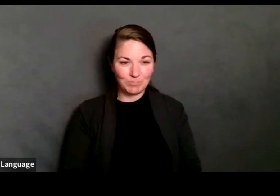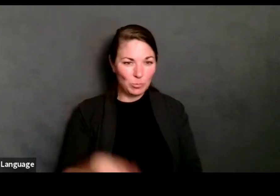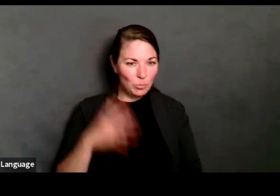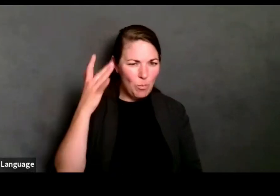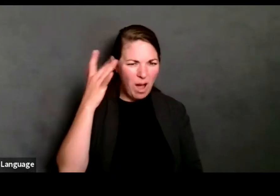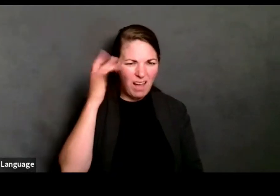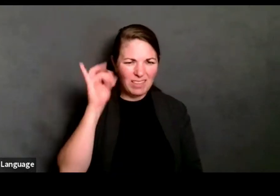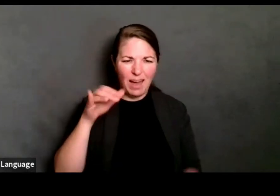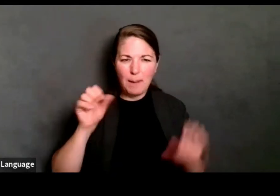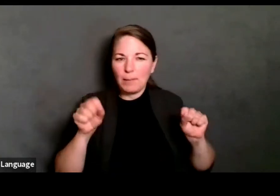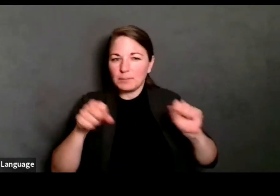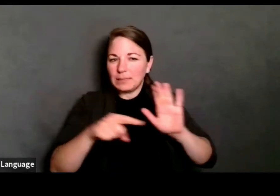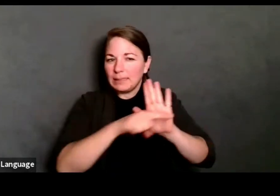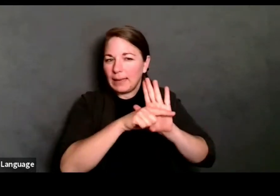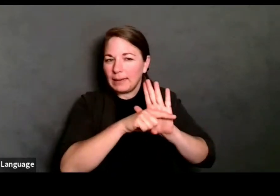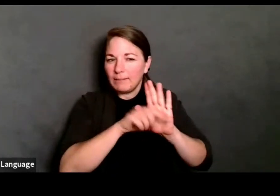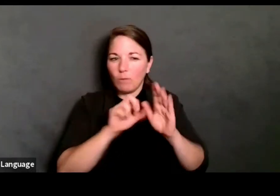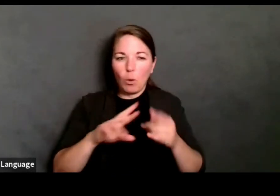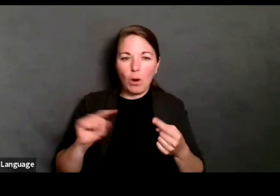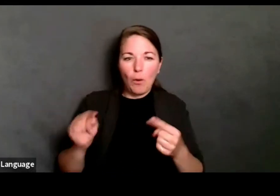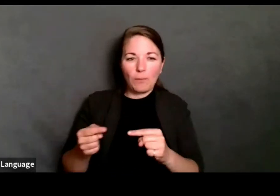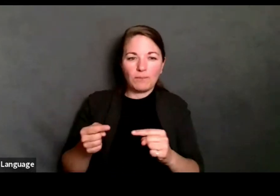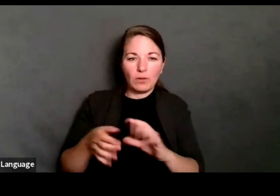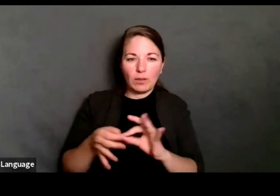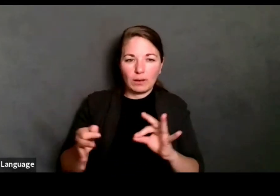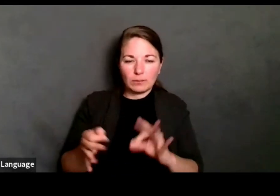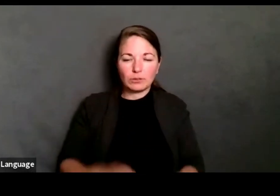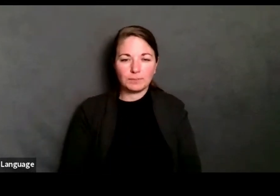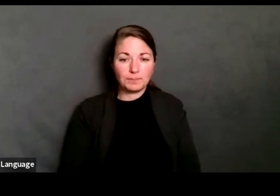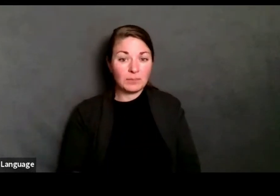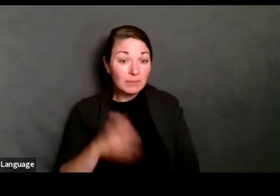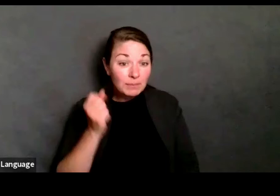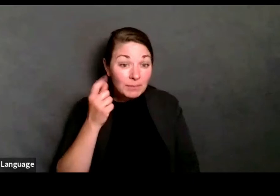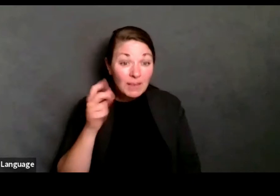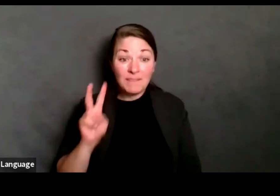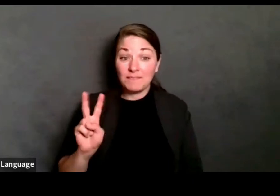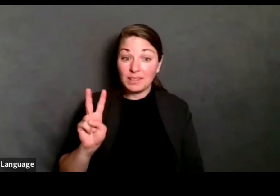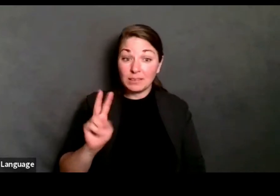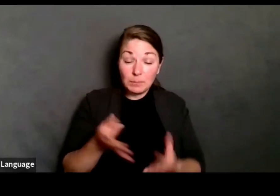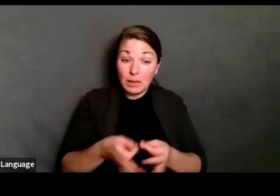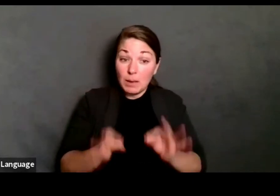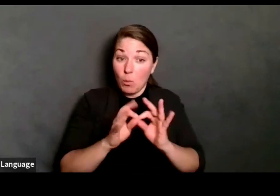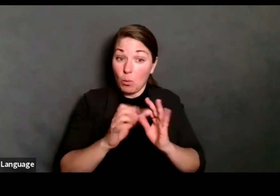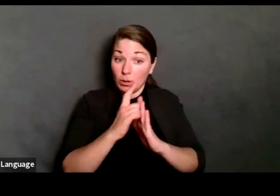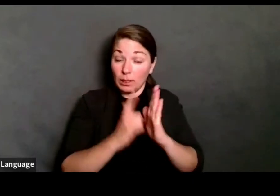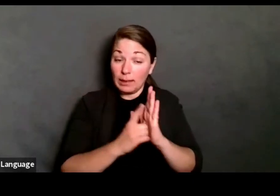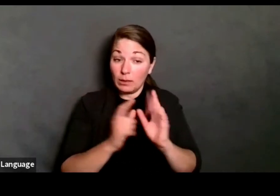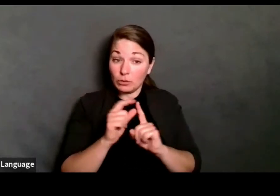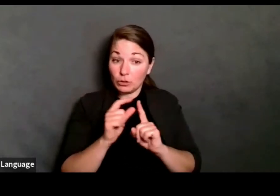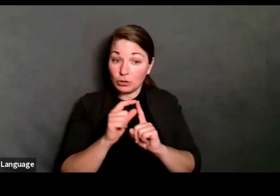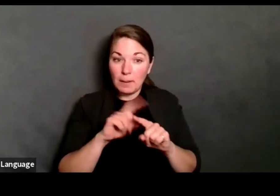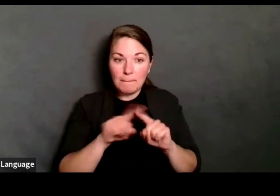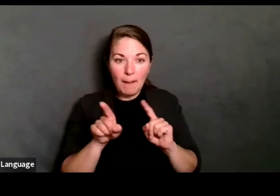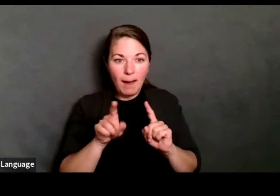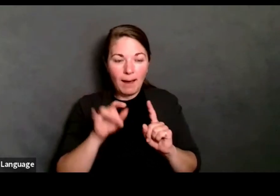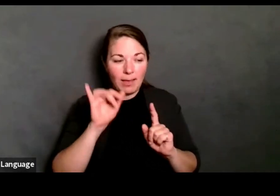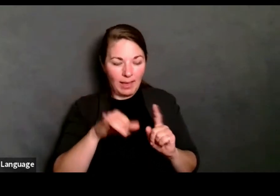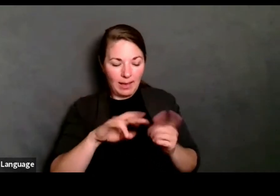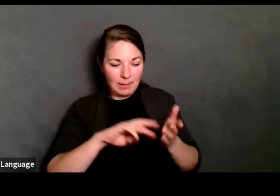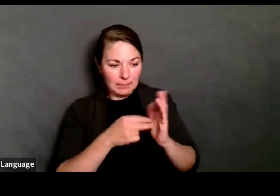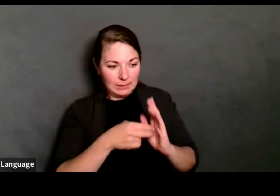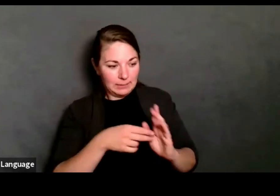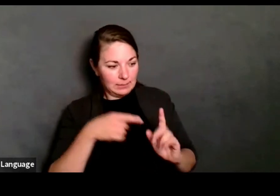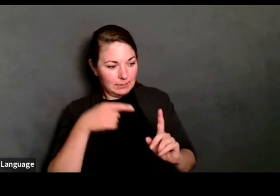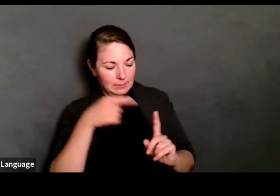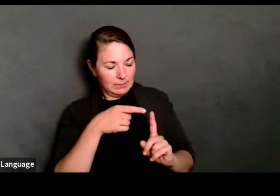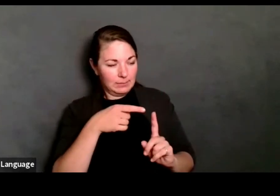your own reframe. Now, victim is, of course, an important legal term, but it does define a person through the actions of